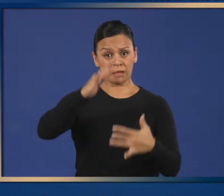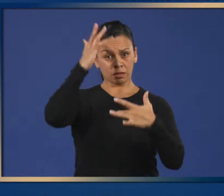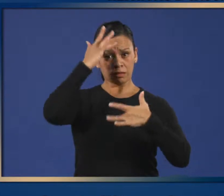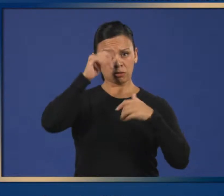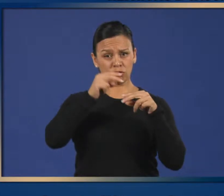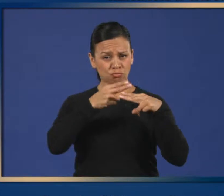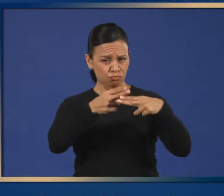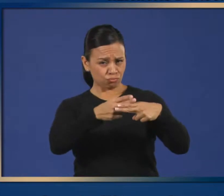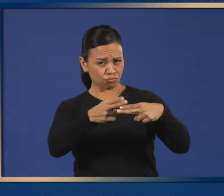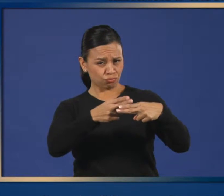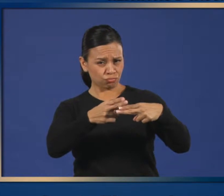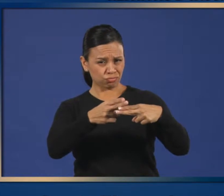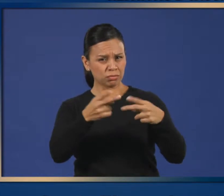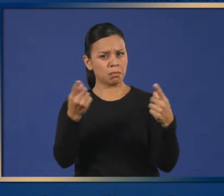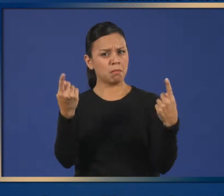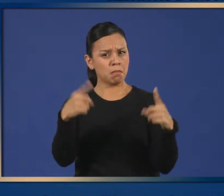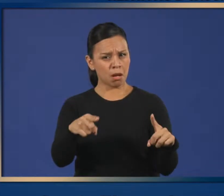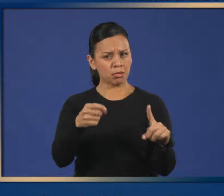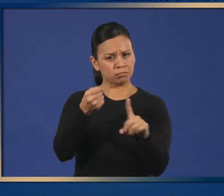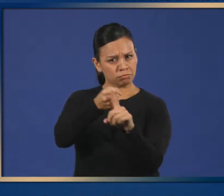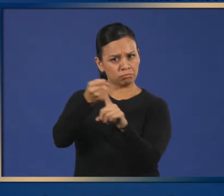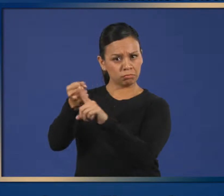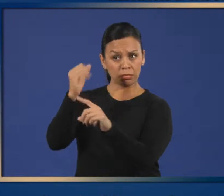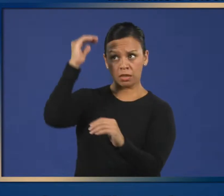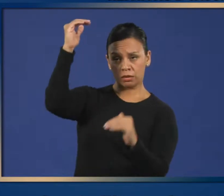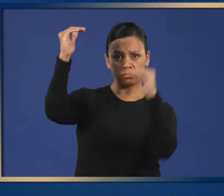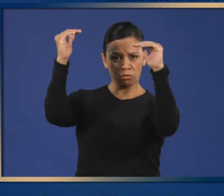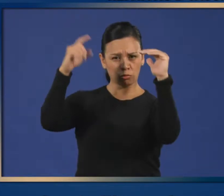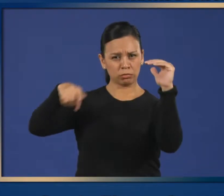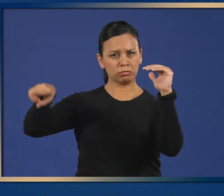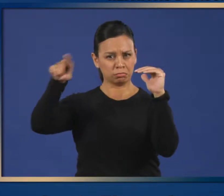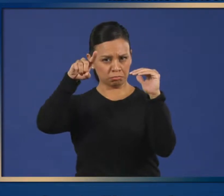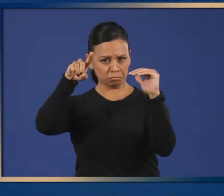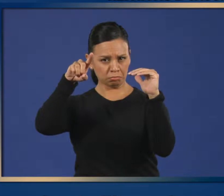Acute illness is more common among adults.